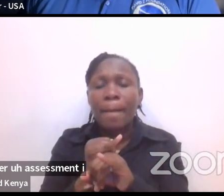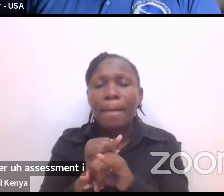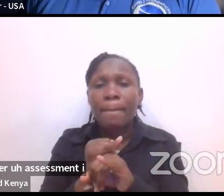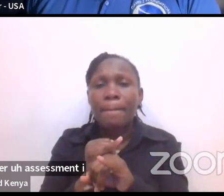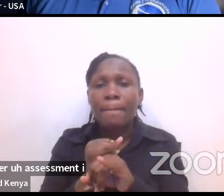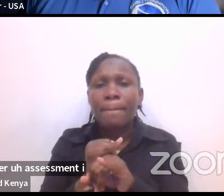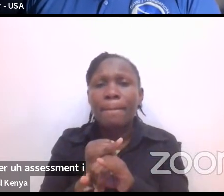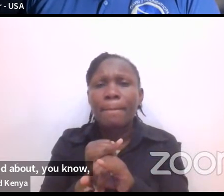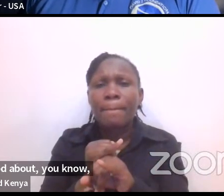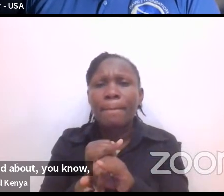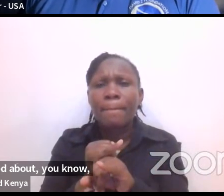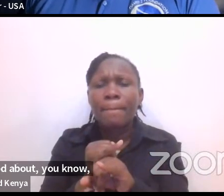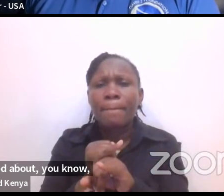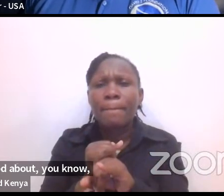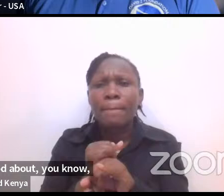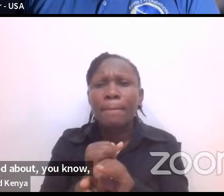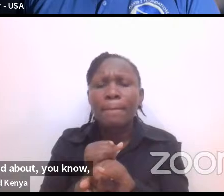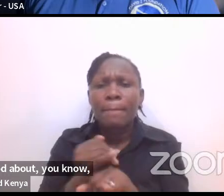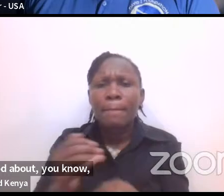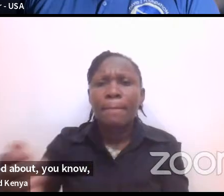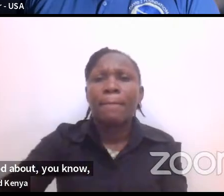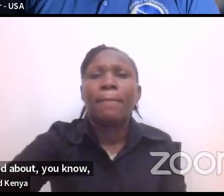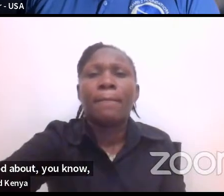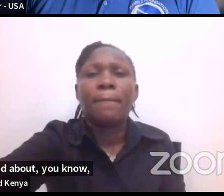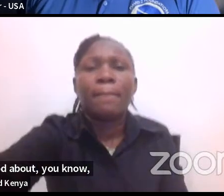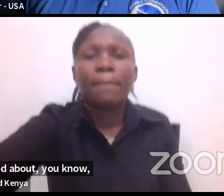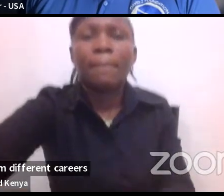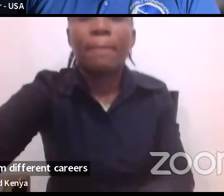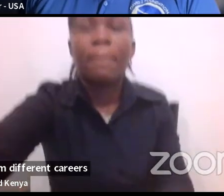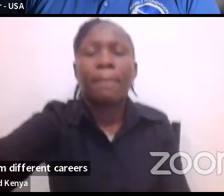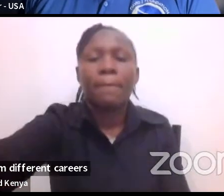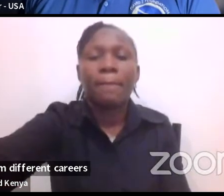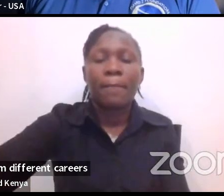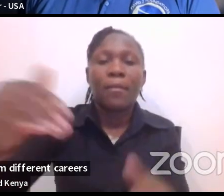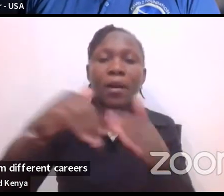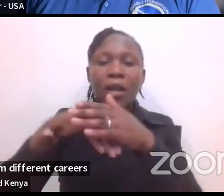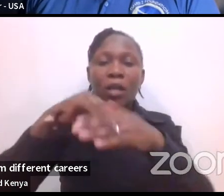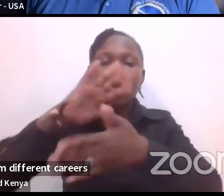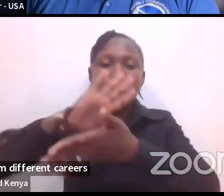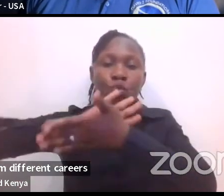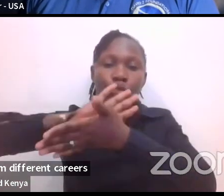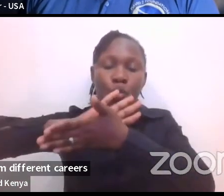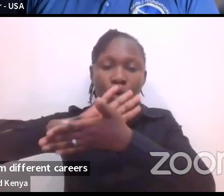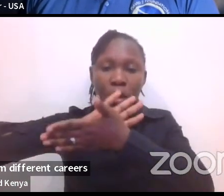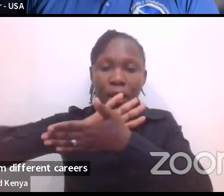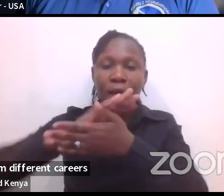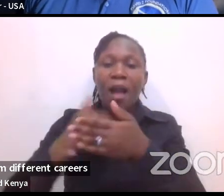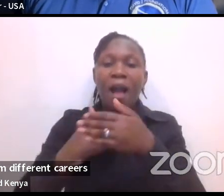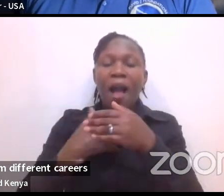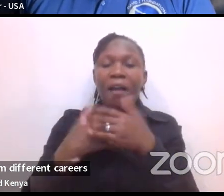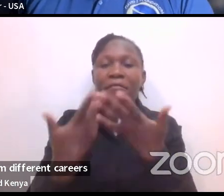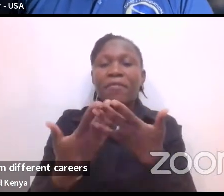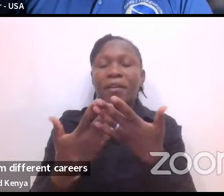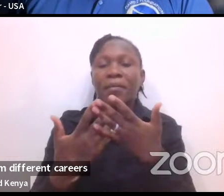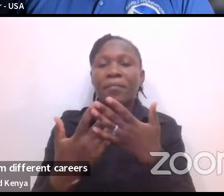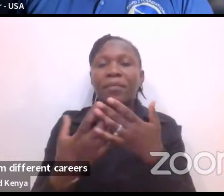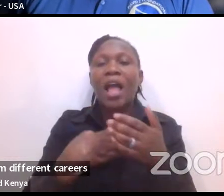speakers, from different careers come to talk at their schools. Sometimes they might have